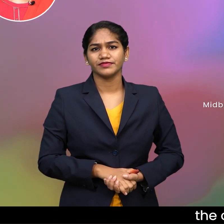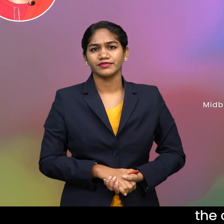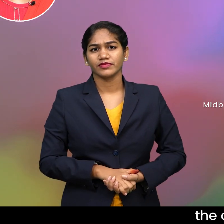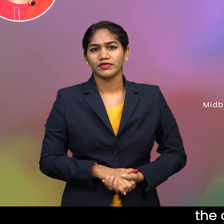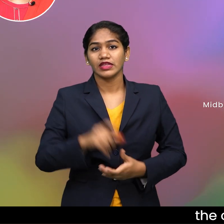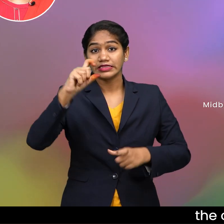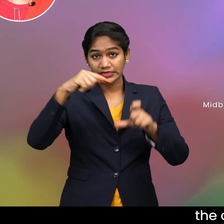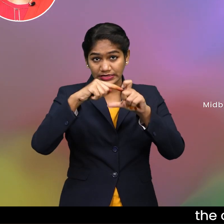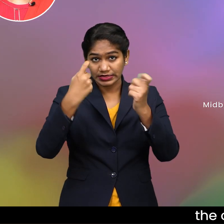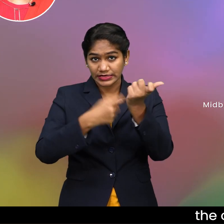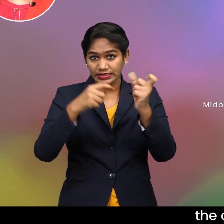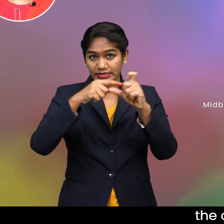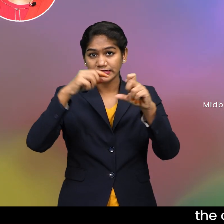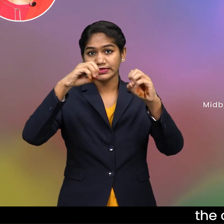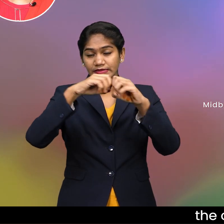the cerebellum,